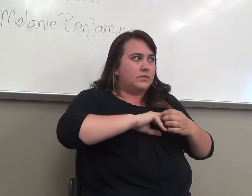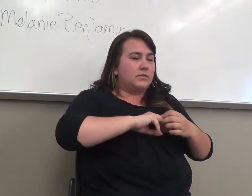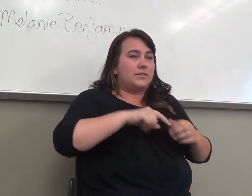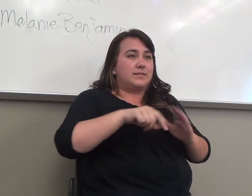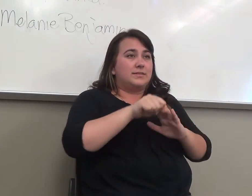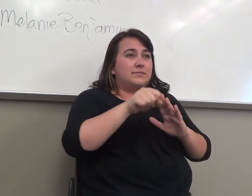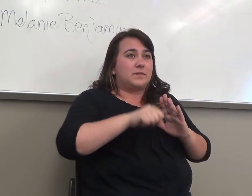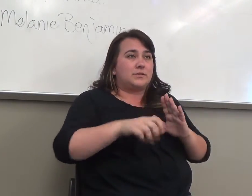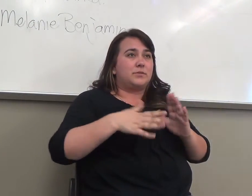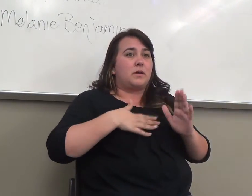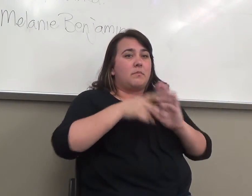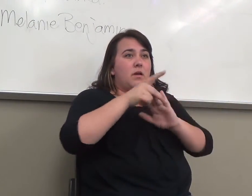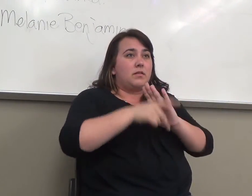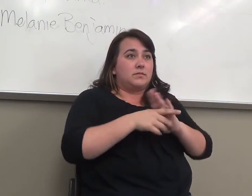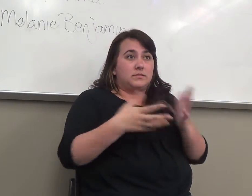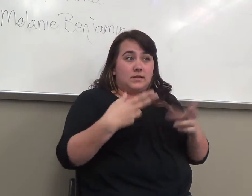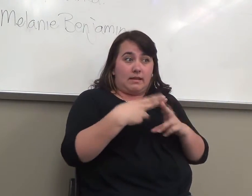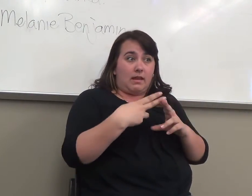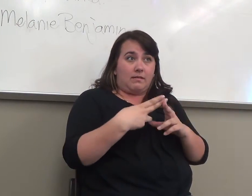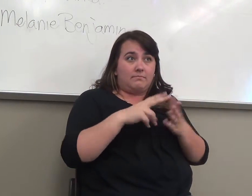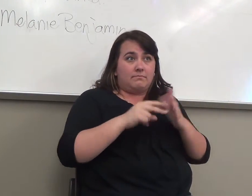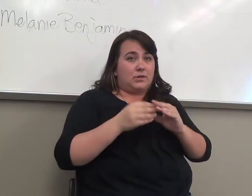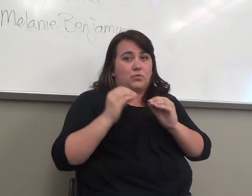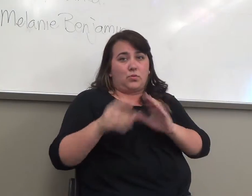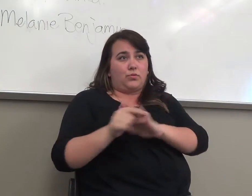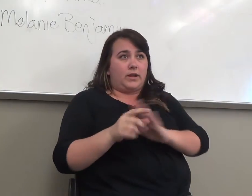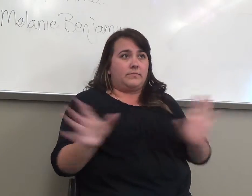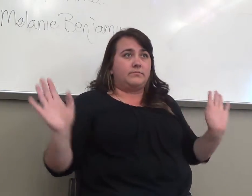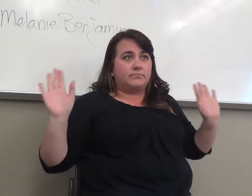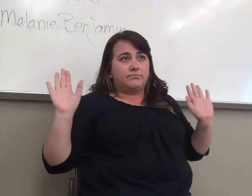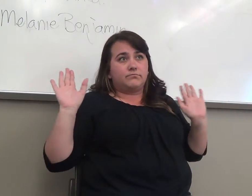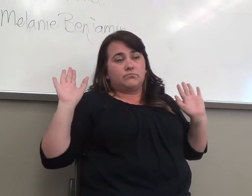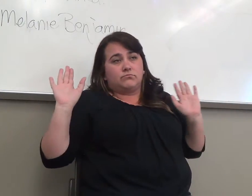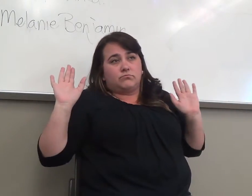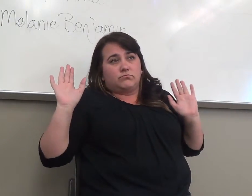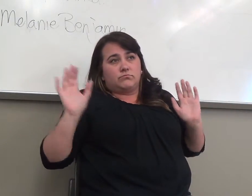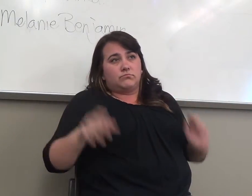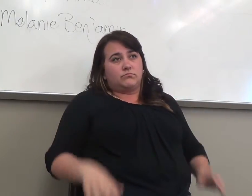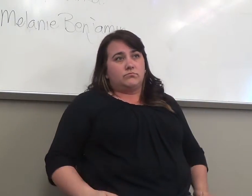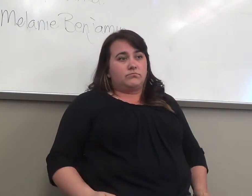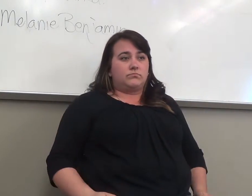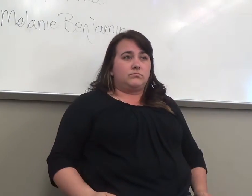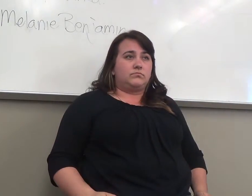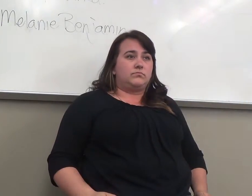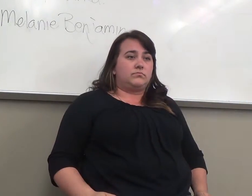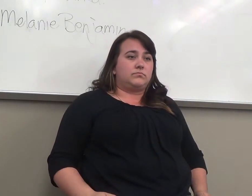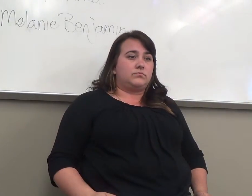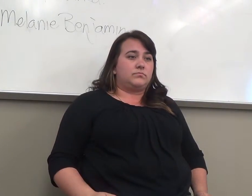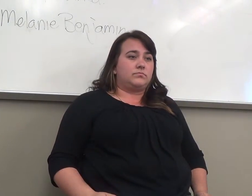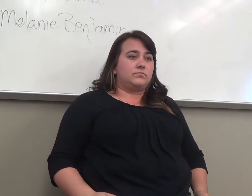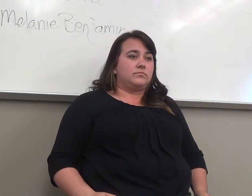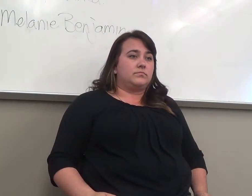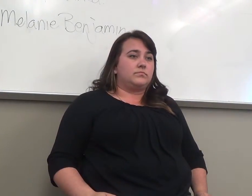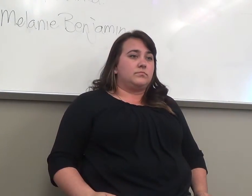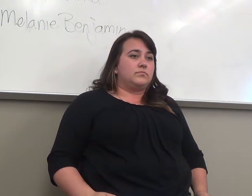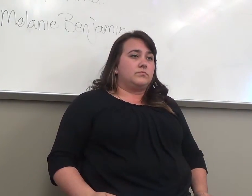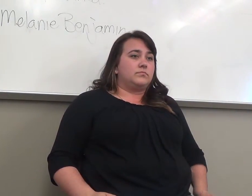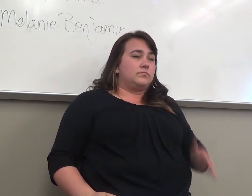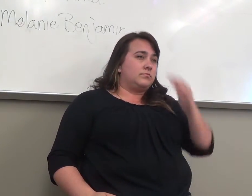my policy is no name, no grade. No questions asked. I'm trying to figure out which paper